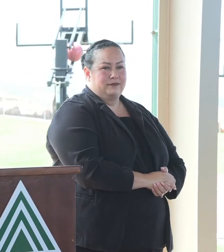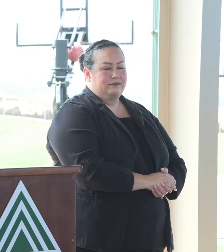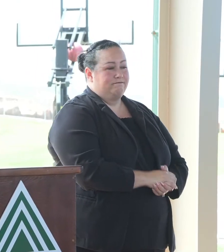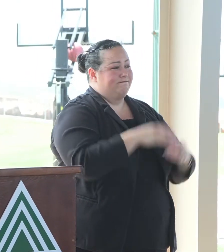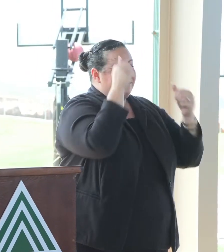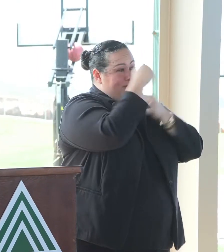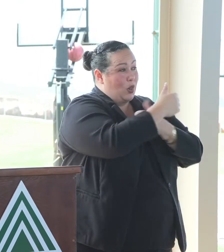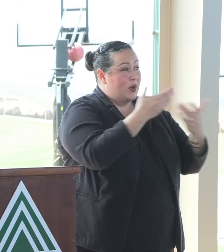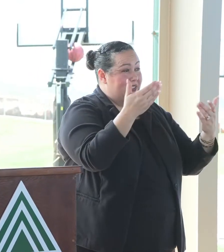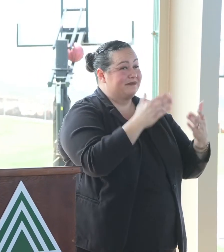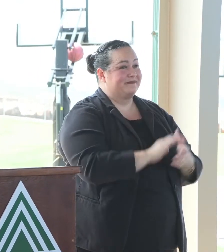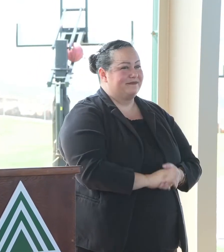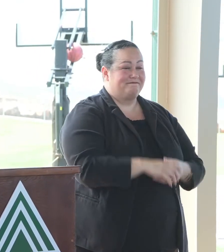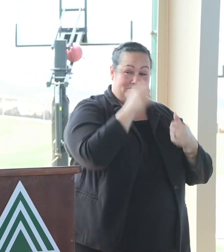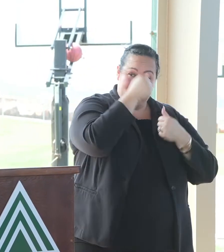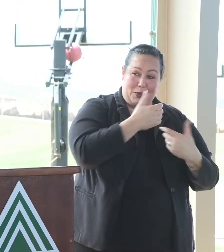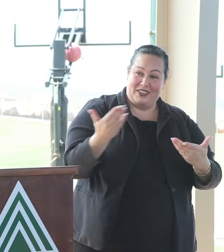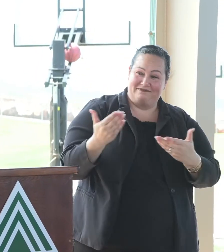Aloha.